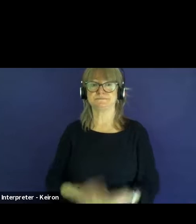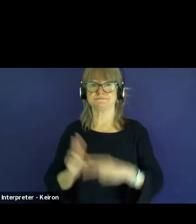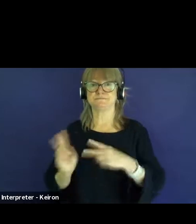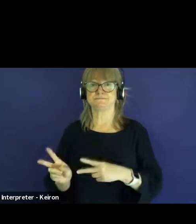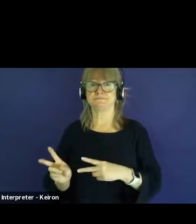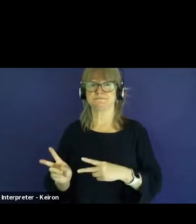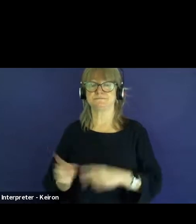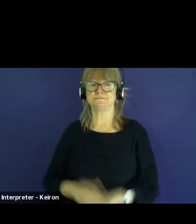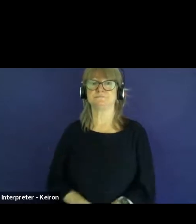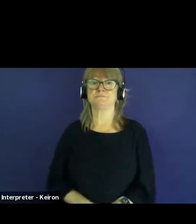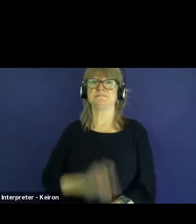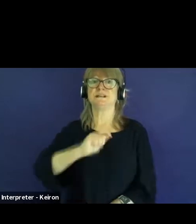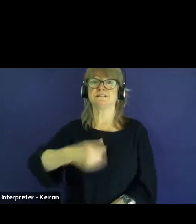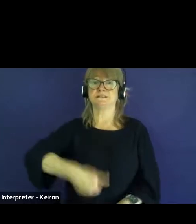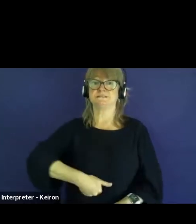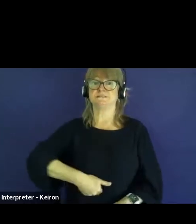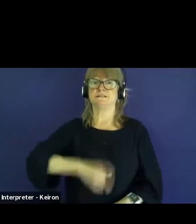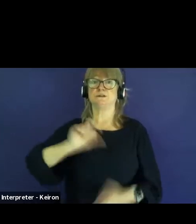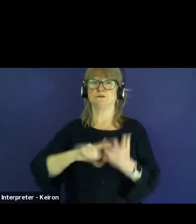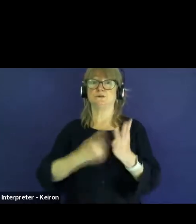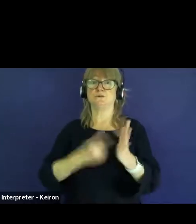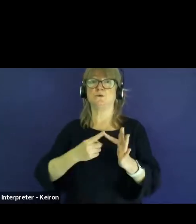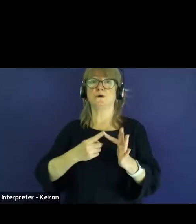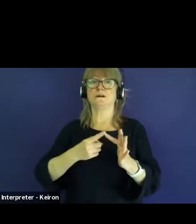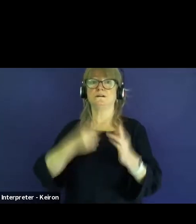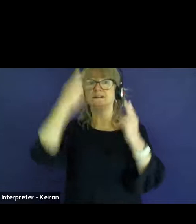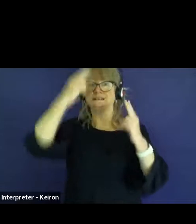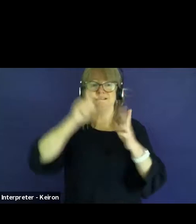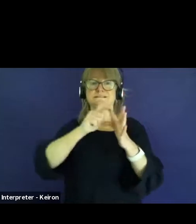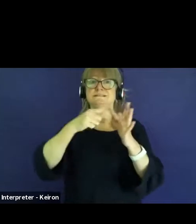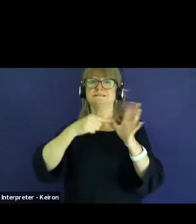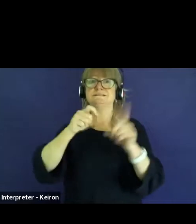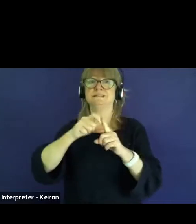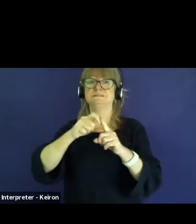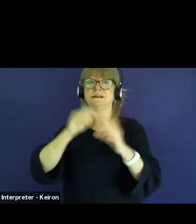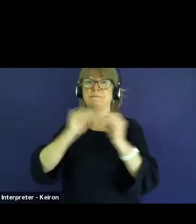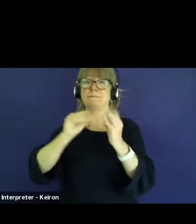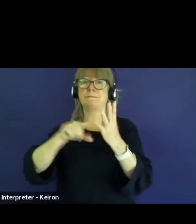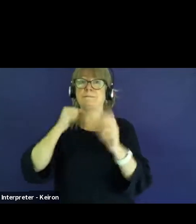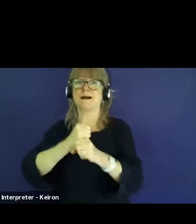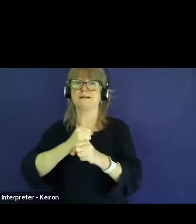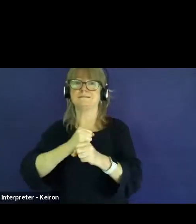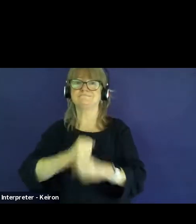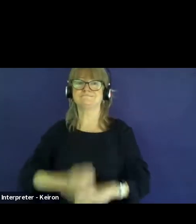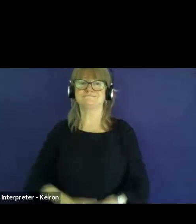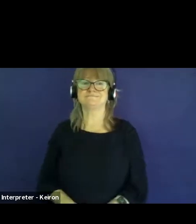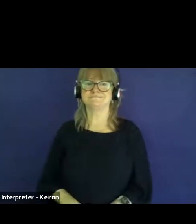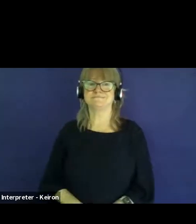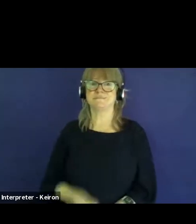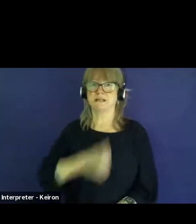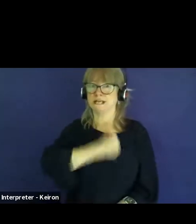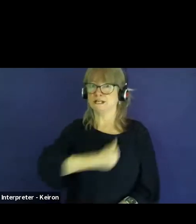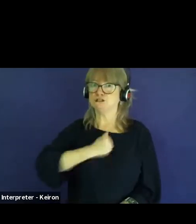Our next one is our core one, our dead bug. We're looking like a dead bug. Enjoy that rest